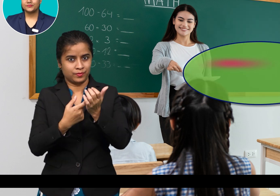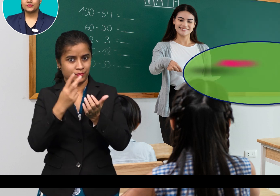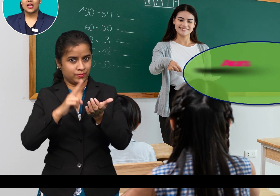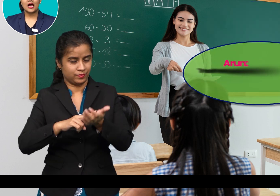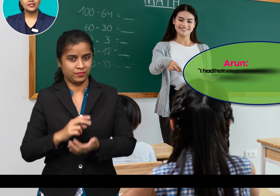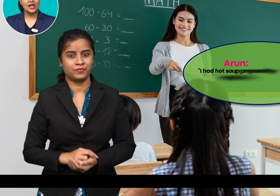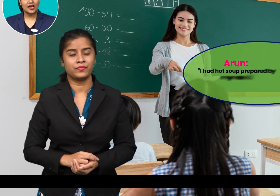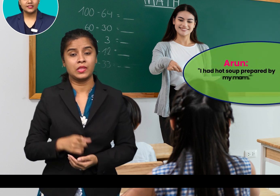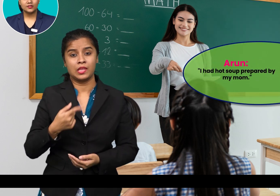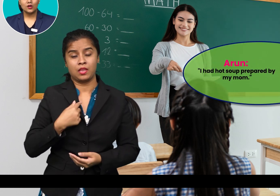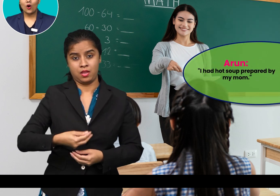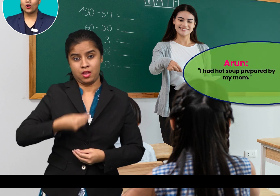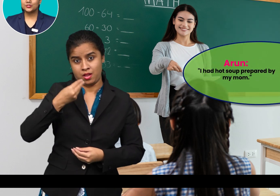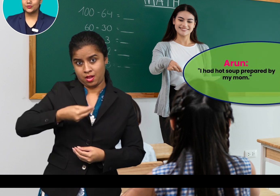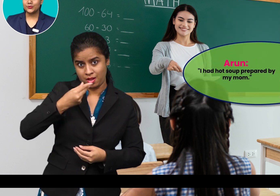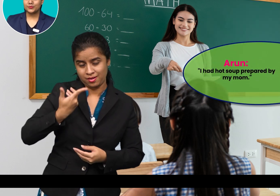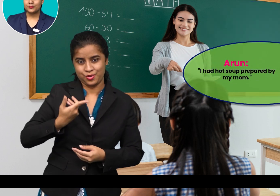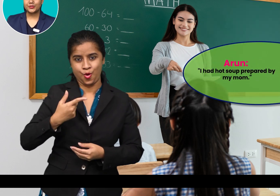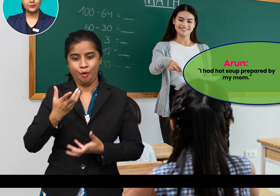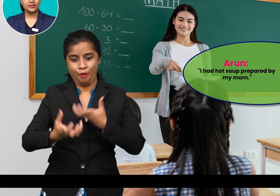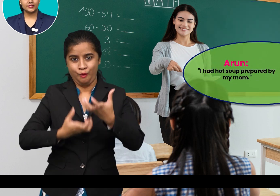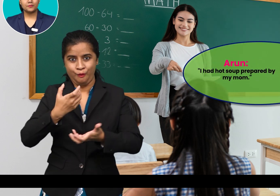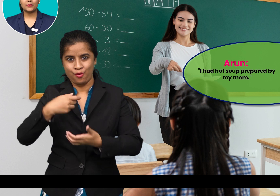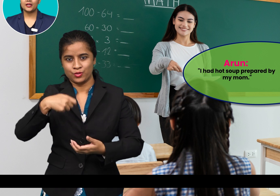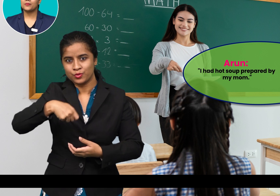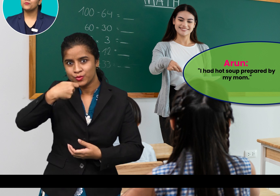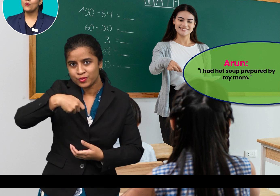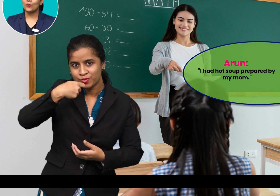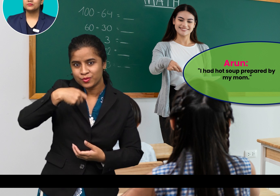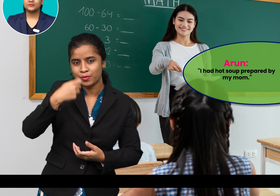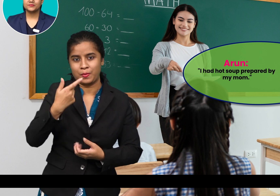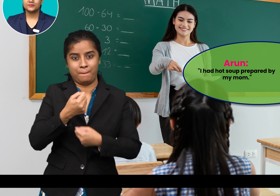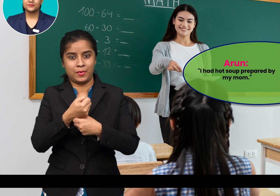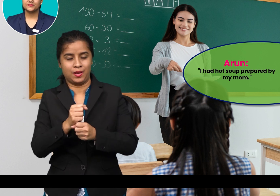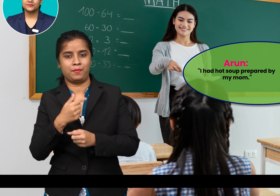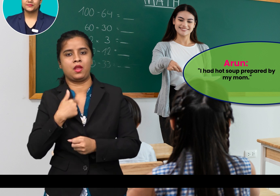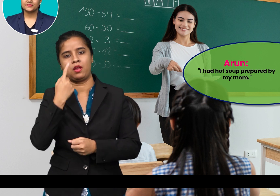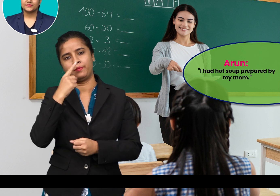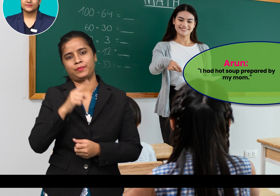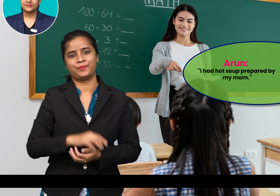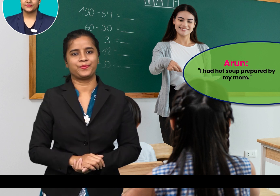Arun, I had hot soup prepared by my mom.